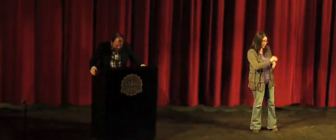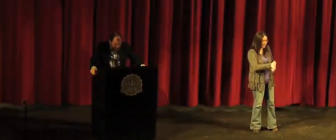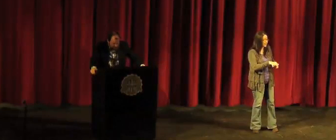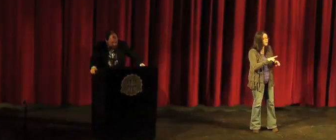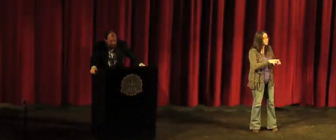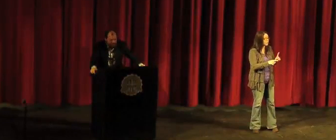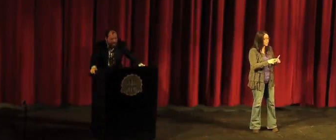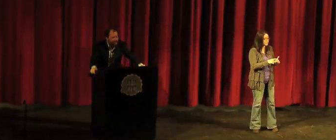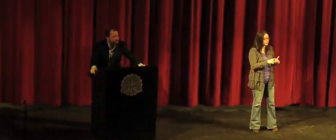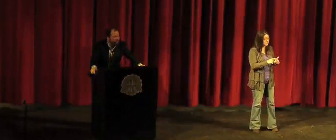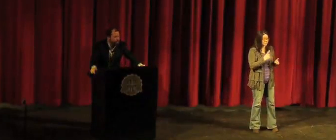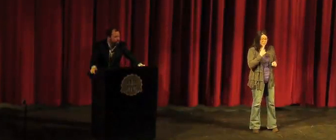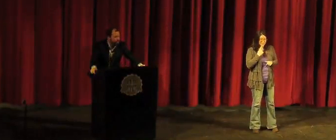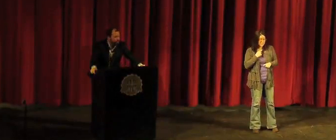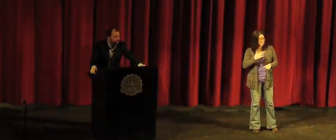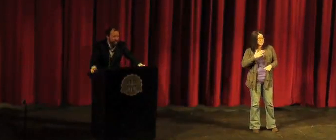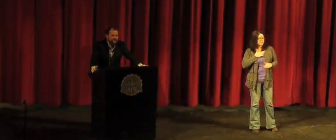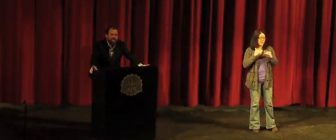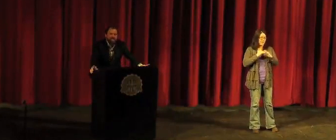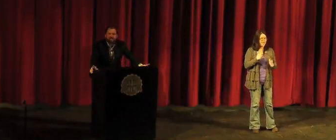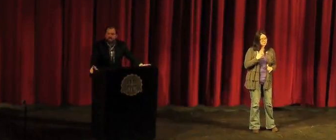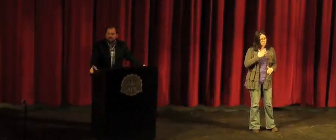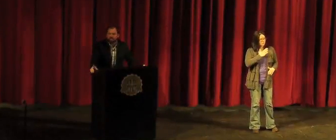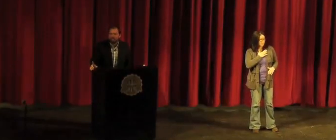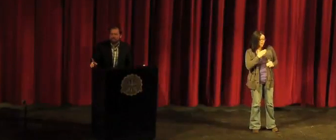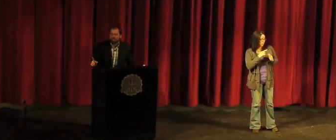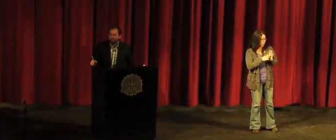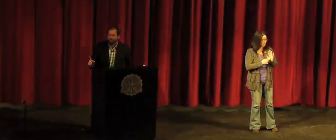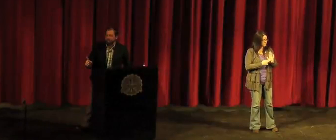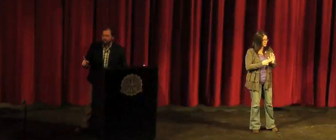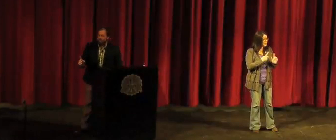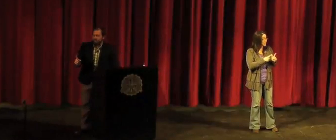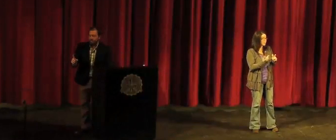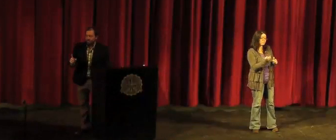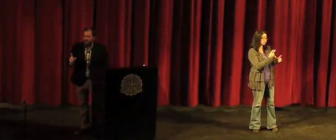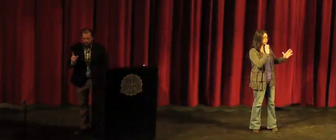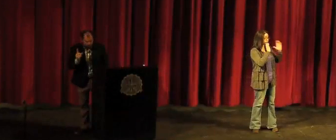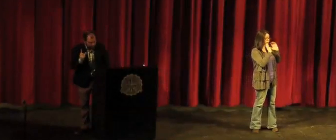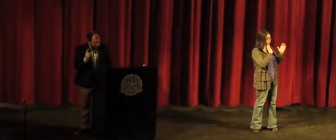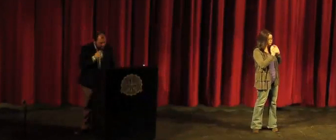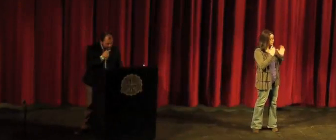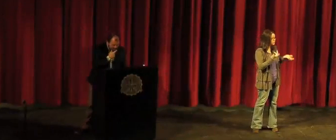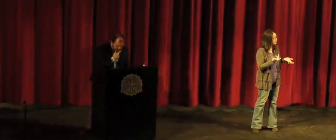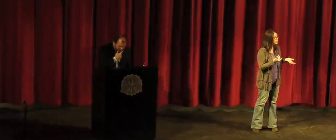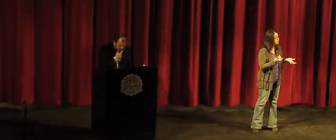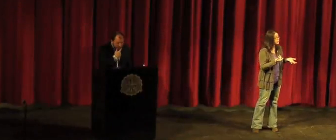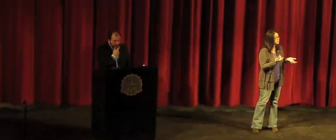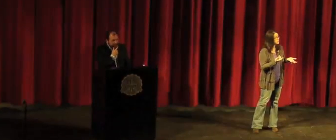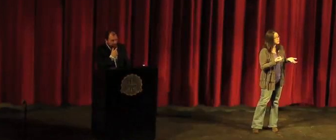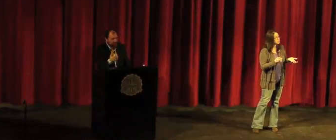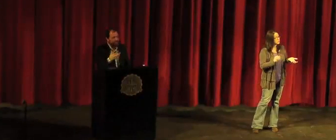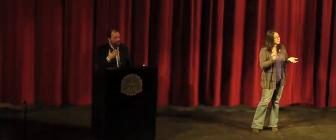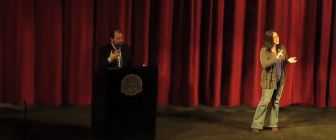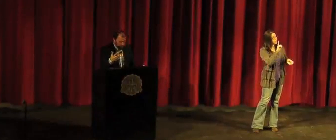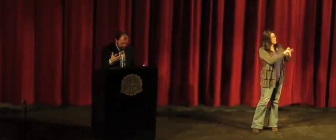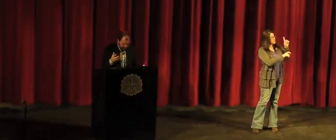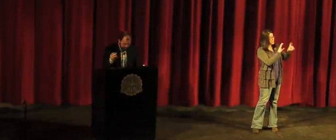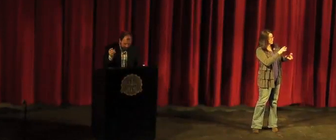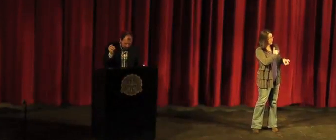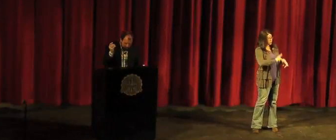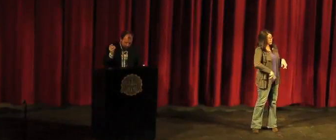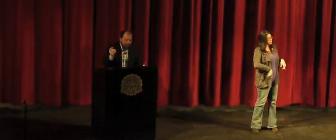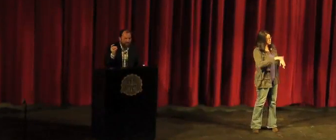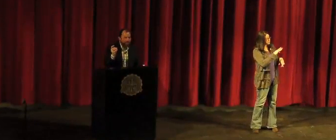my castle, my rules. And then he has a conversation in which he asks Bertie, the